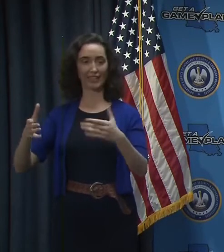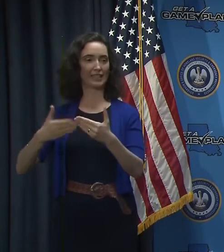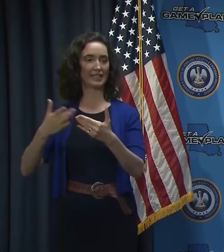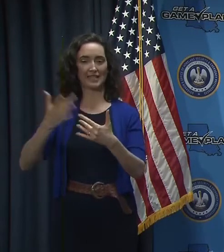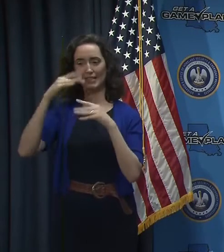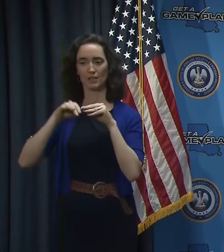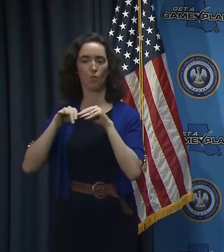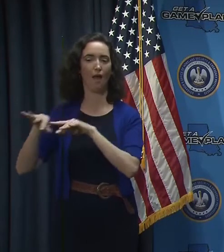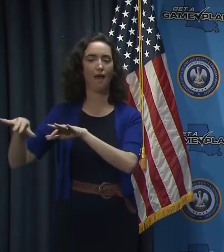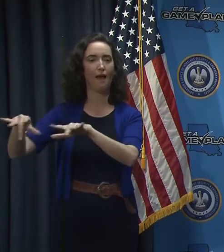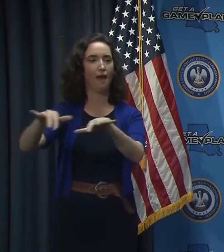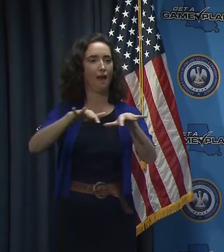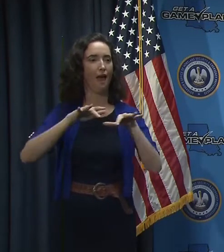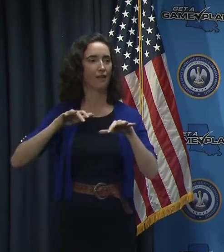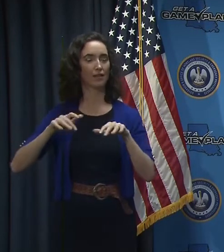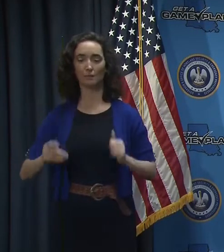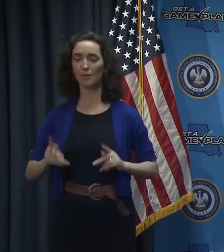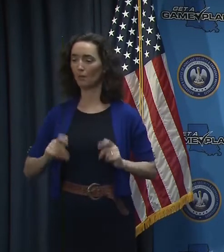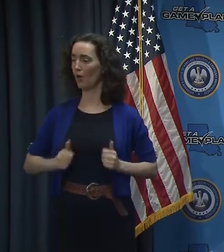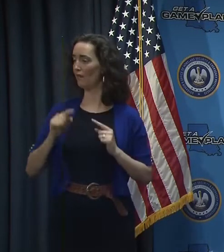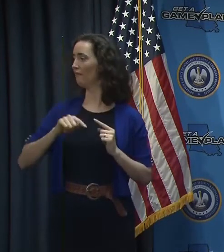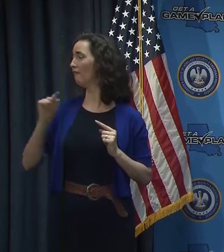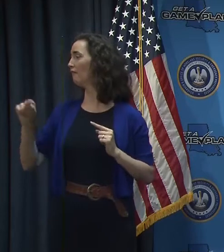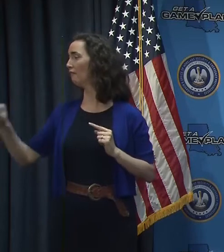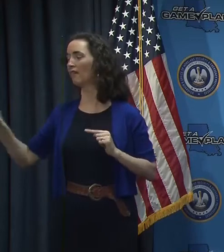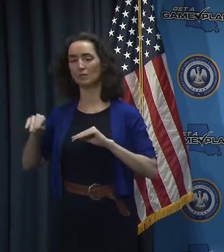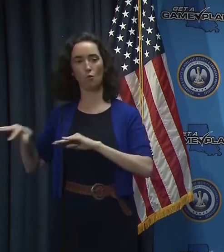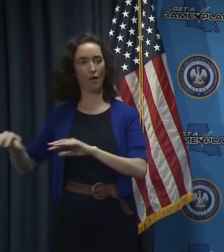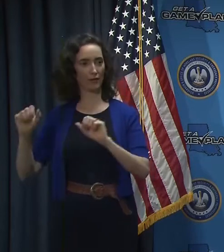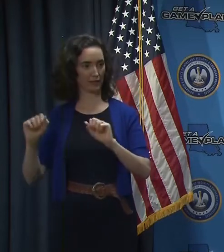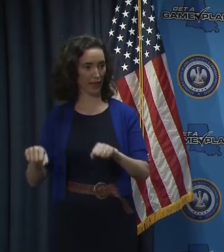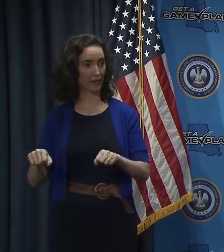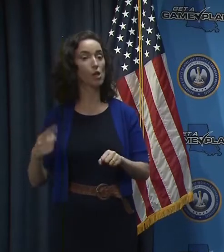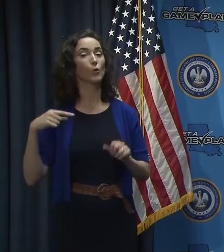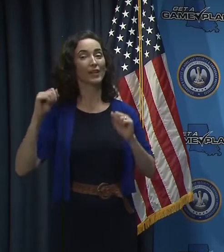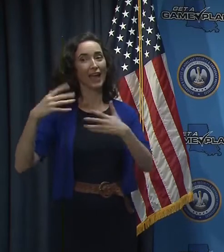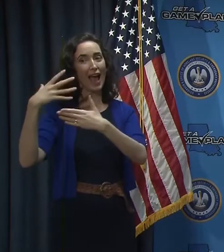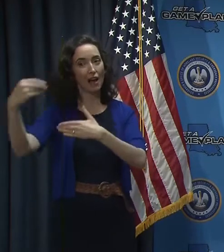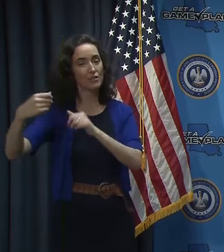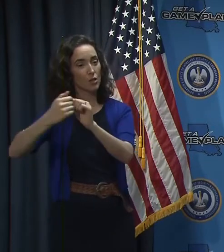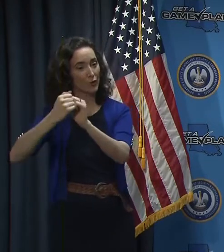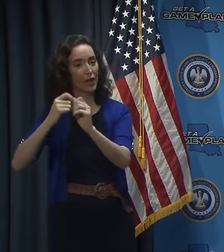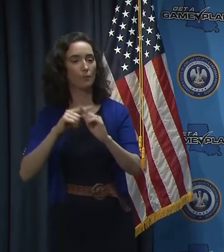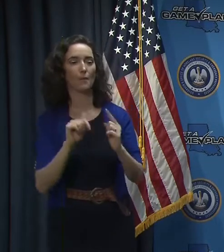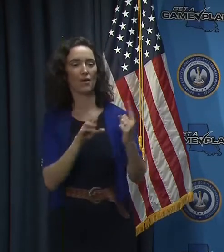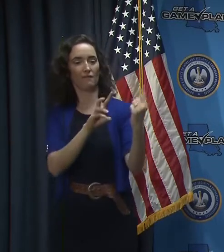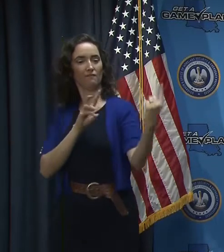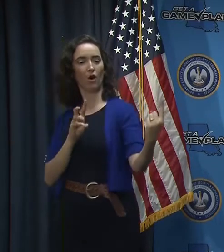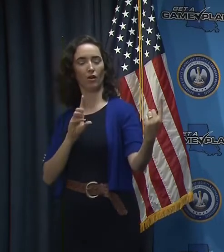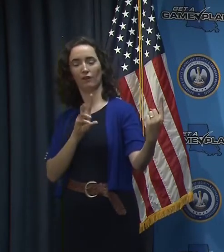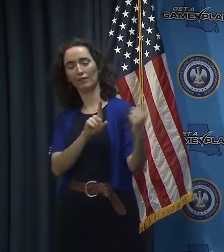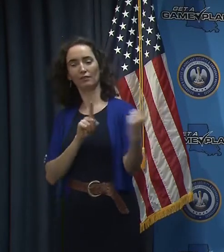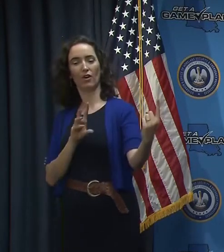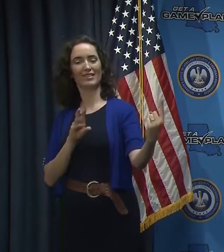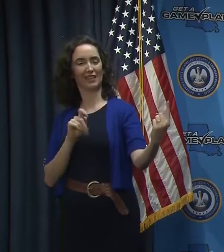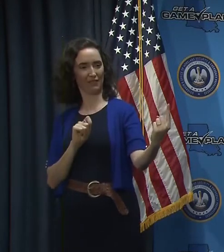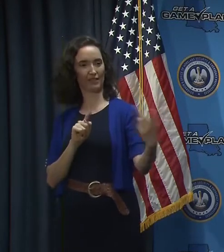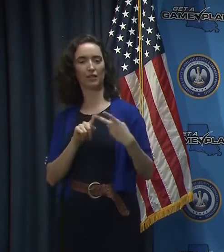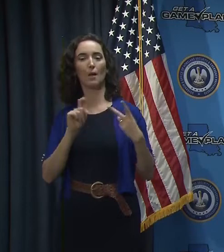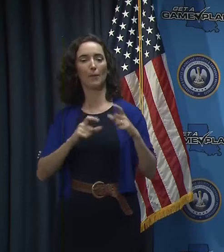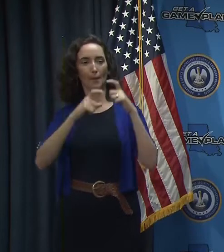virus amongst our neighbors. And so we can go to those things. We can be outdoors together, but we need to be 6 feet far apart from each other and wearing